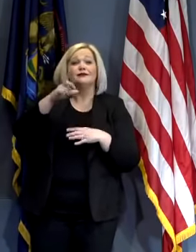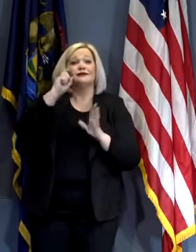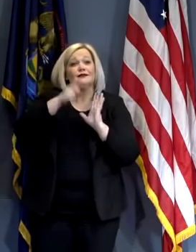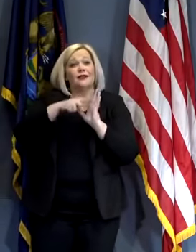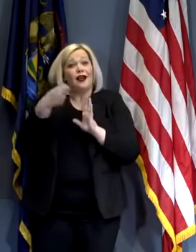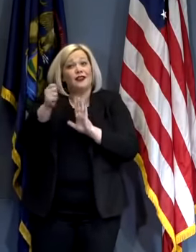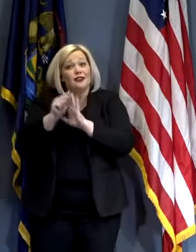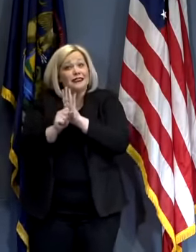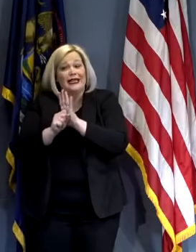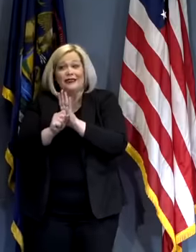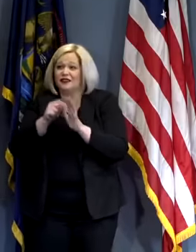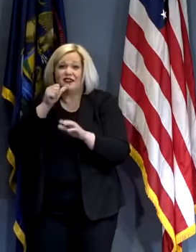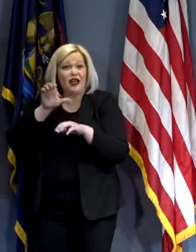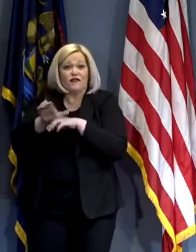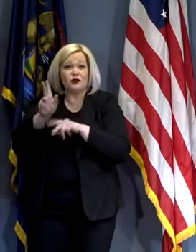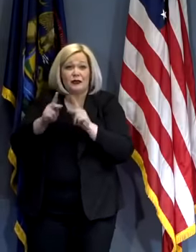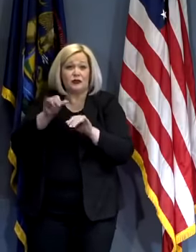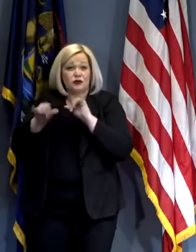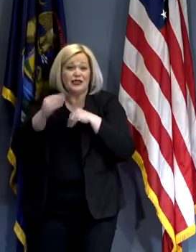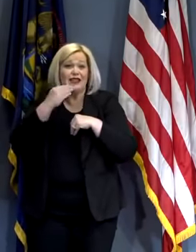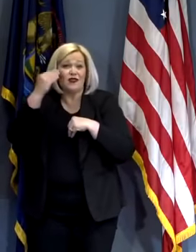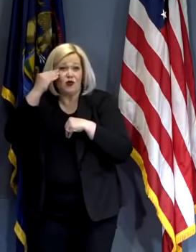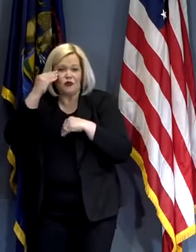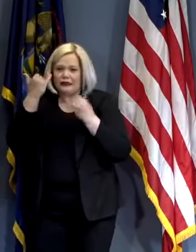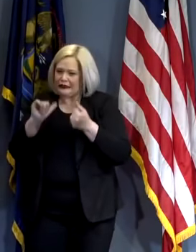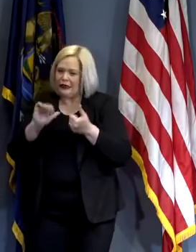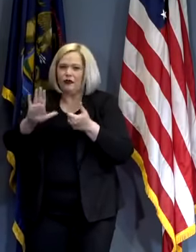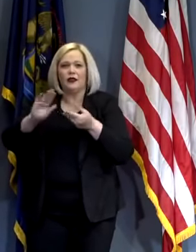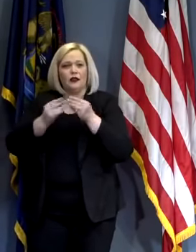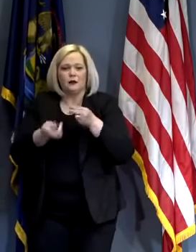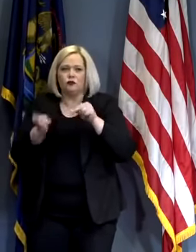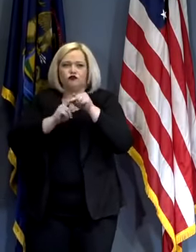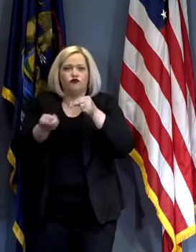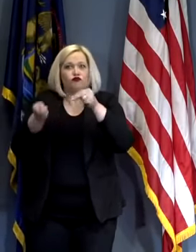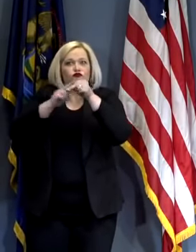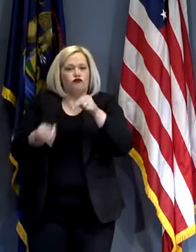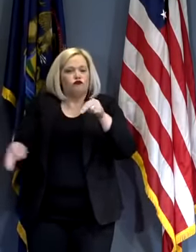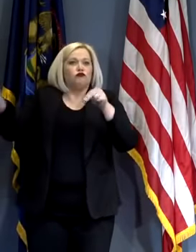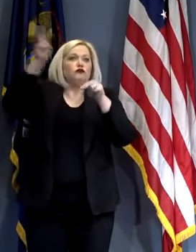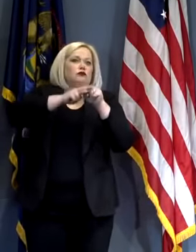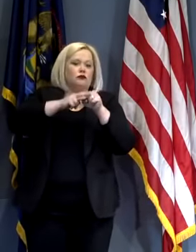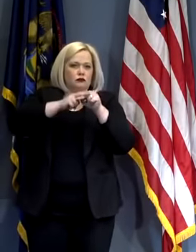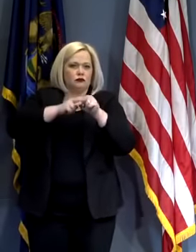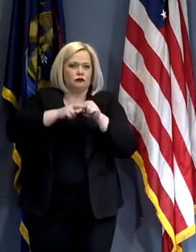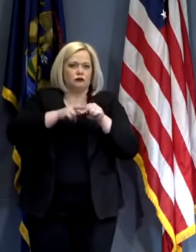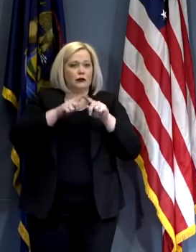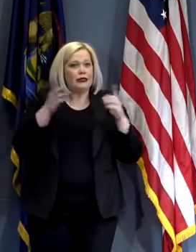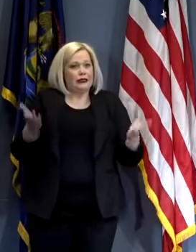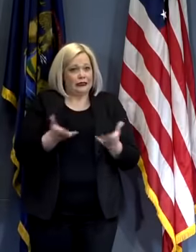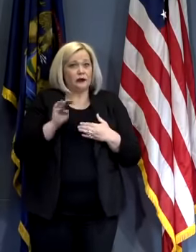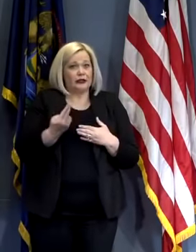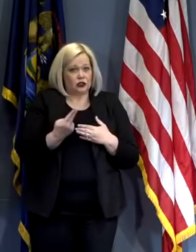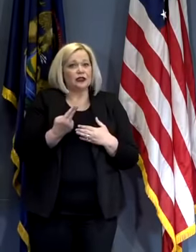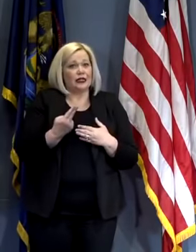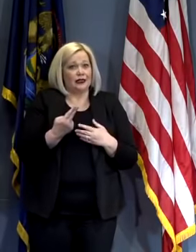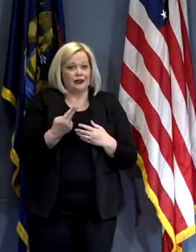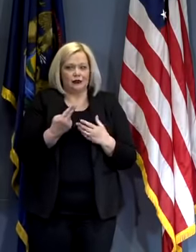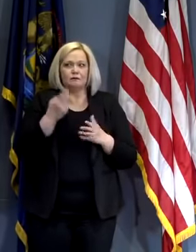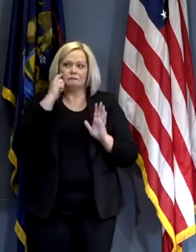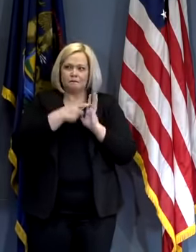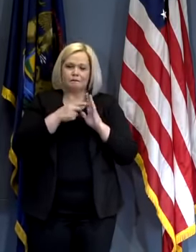stay-at-home orders are seeing exponential increases still. Meanwhile, we know that our actions are